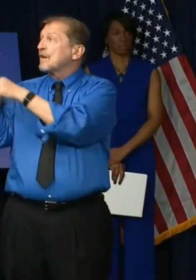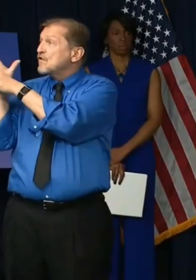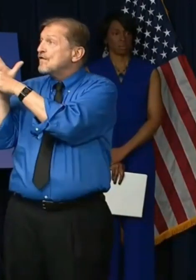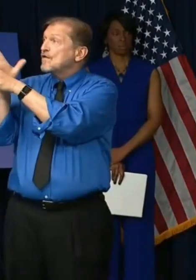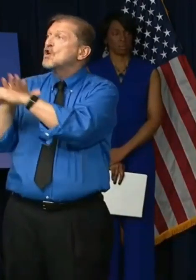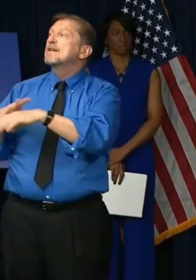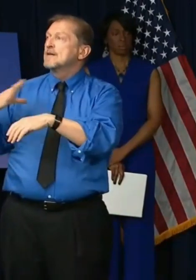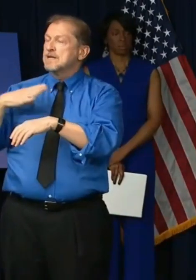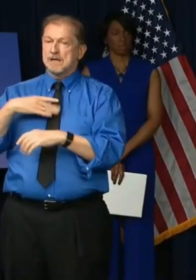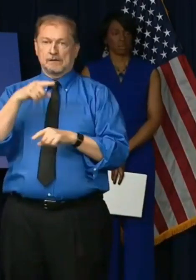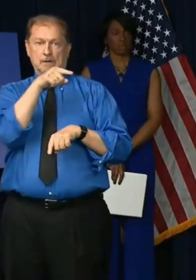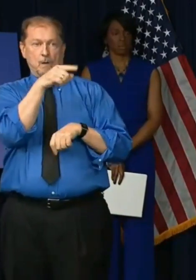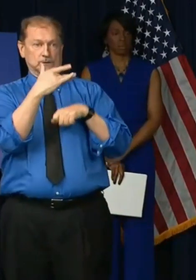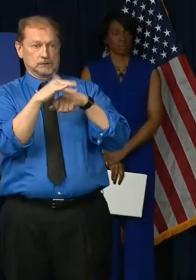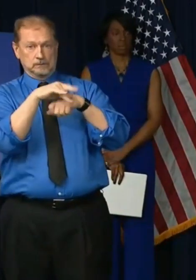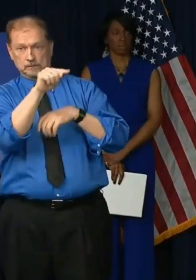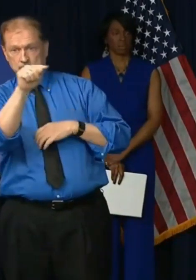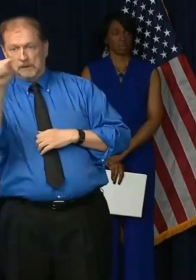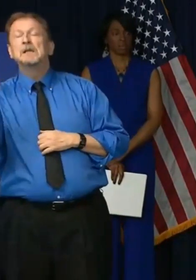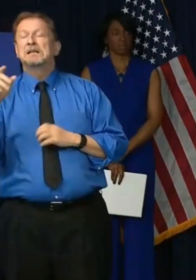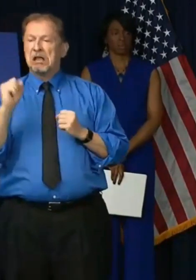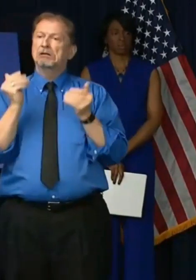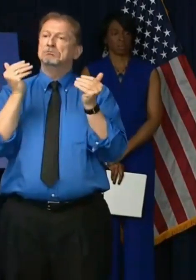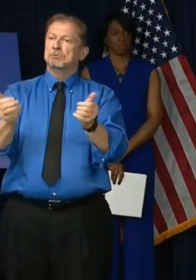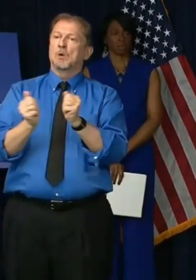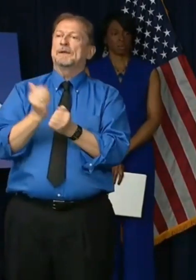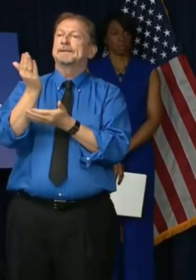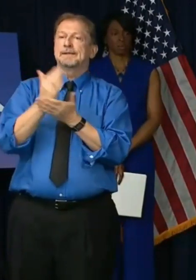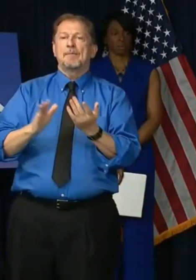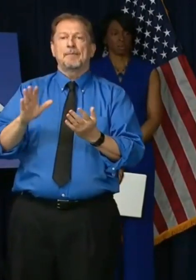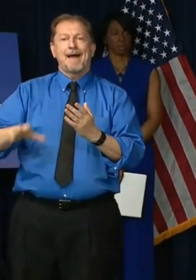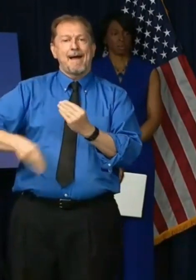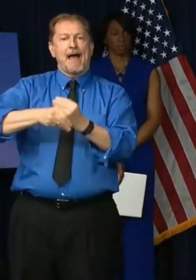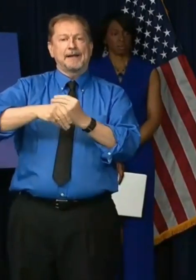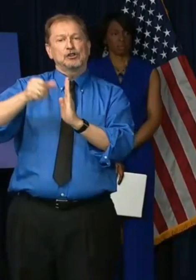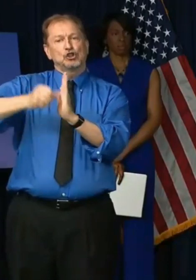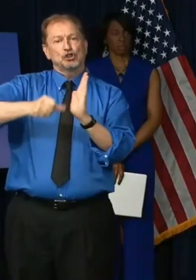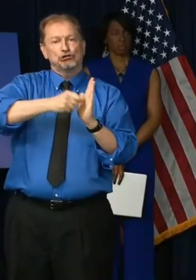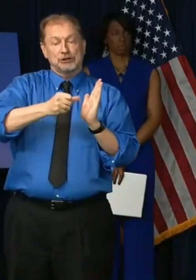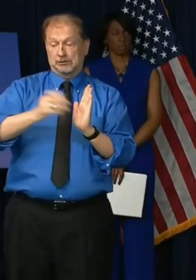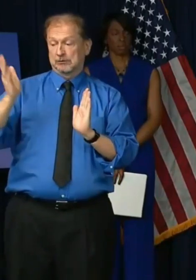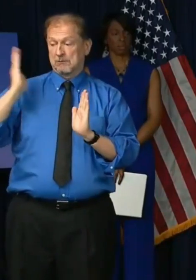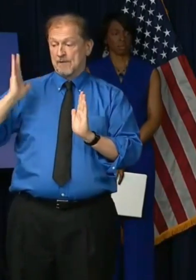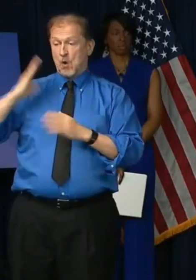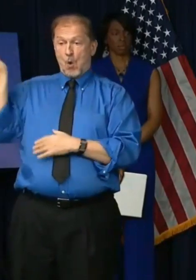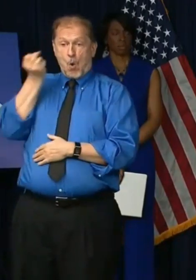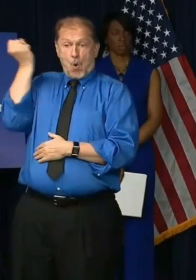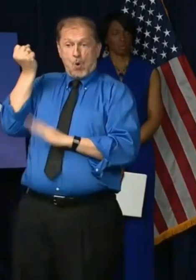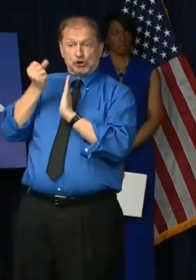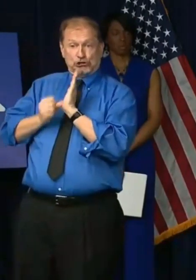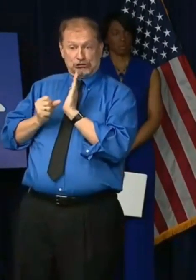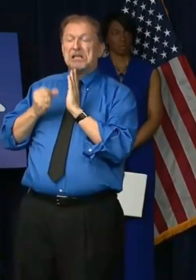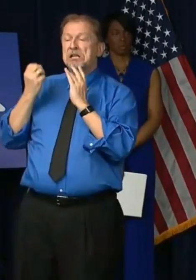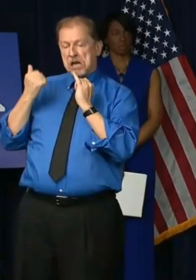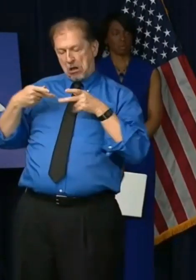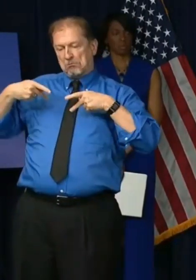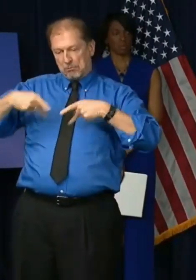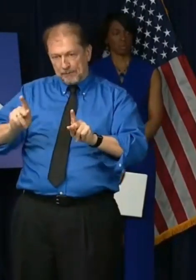of the state, there's not. And so that is, allowing elective surgeries now with some